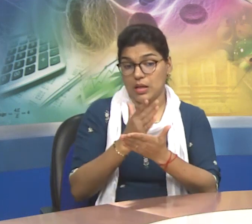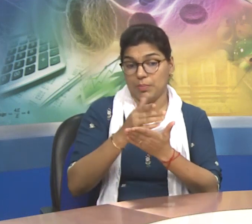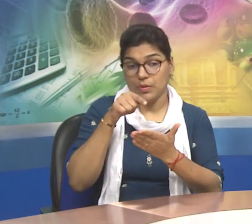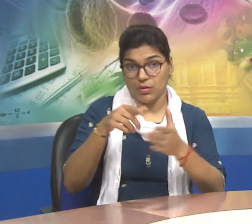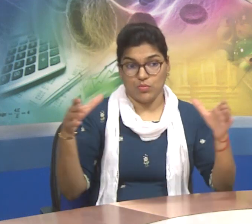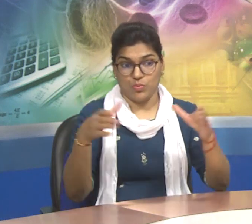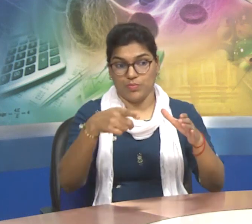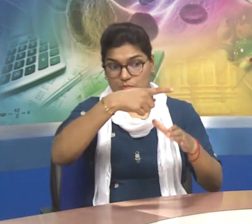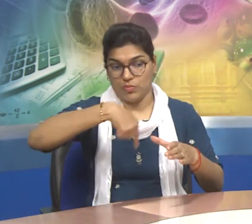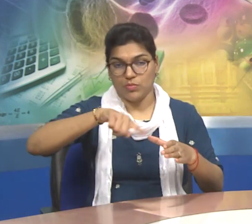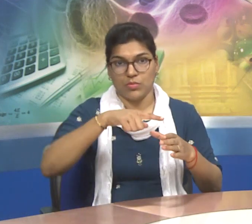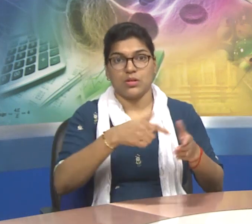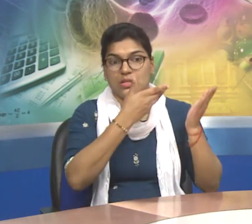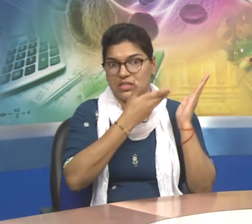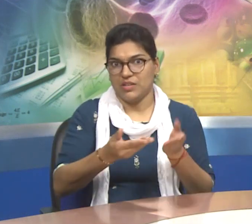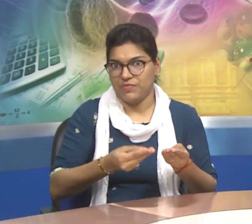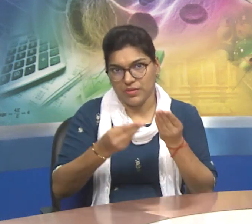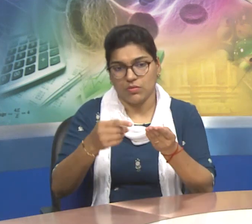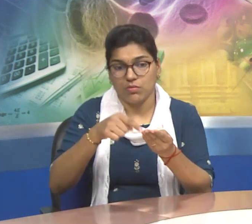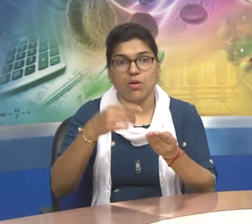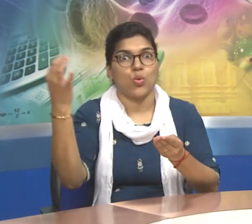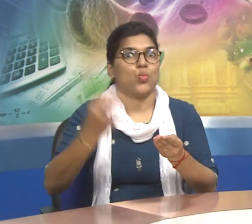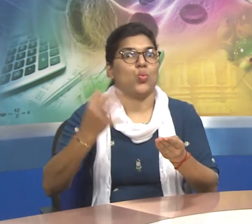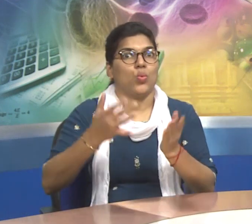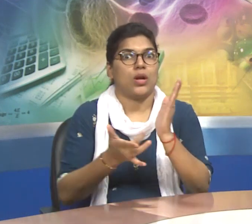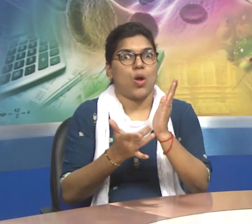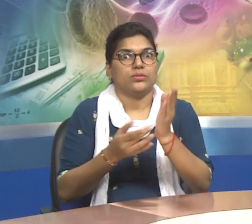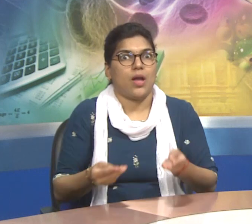is Modern Library Services.